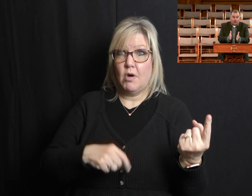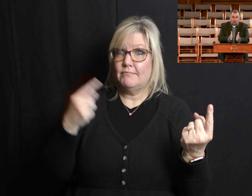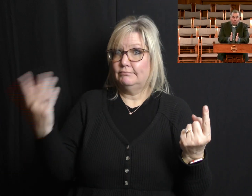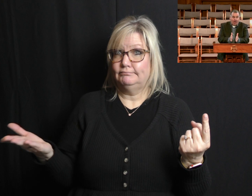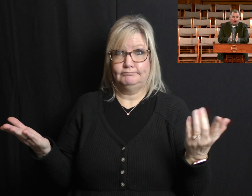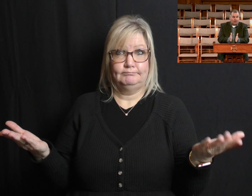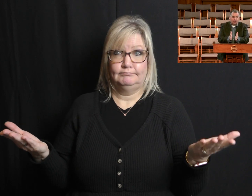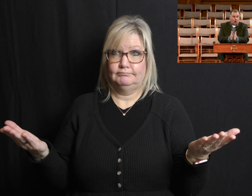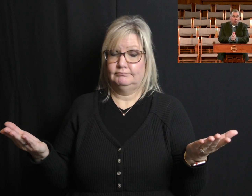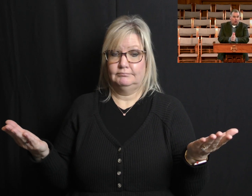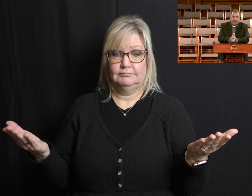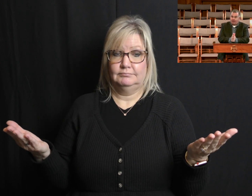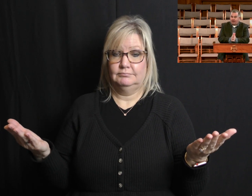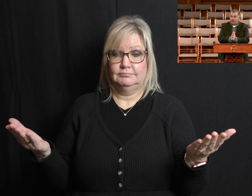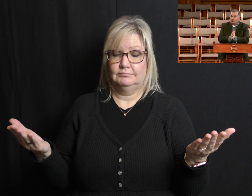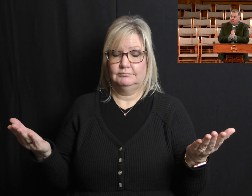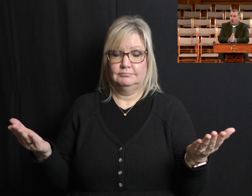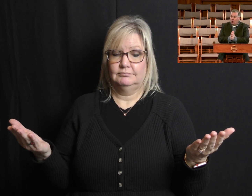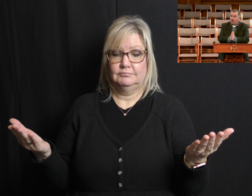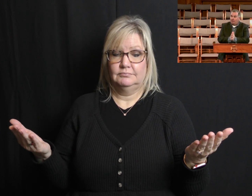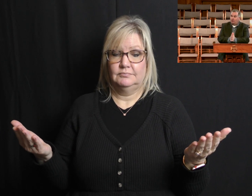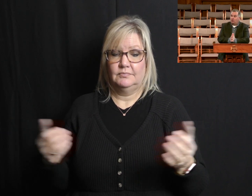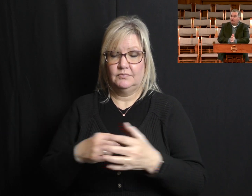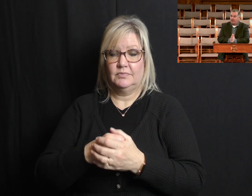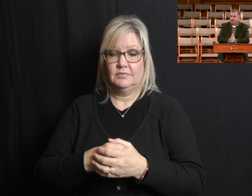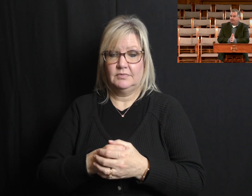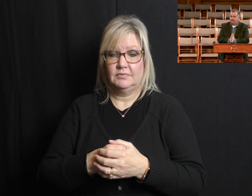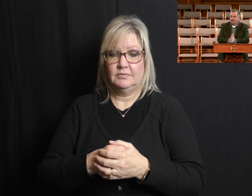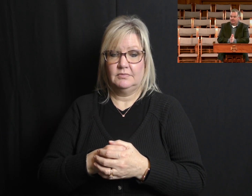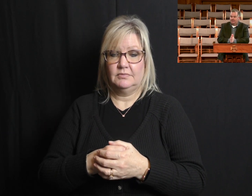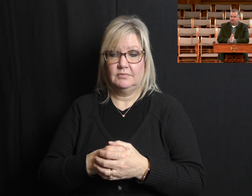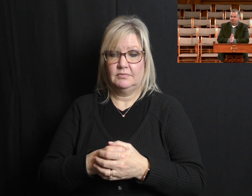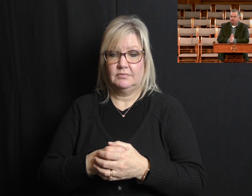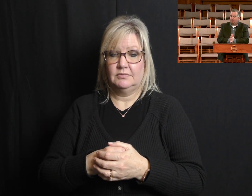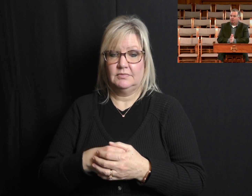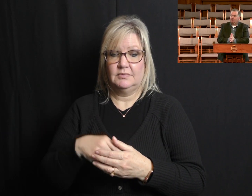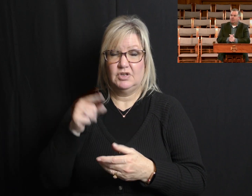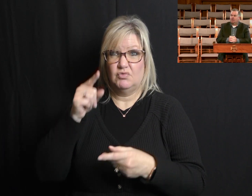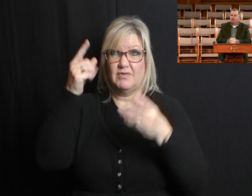There's no middle ground. There's no gray area. There's no in between.